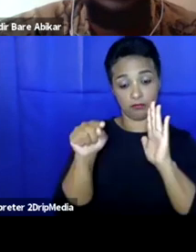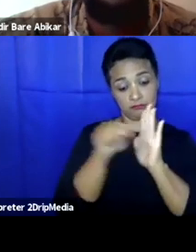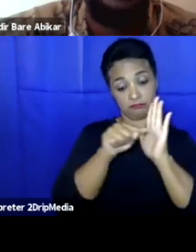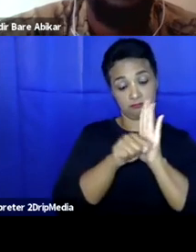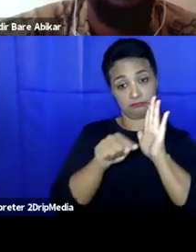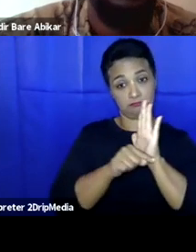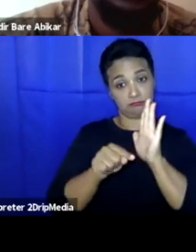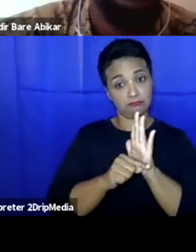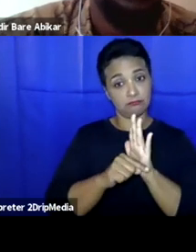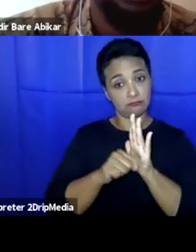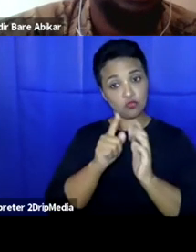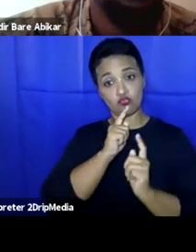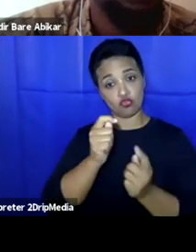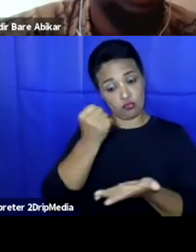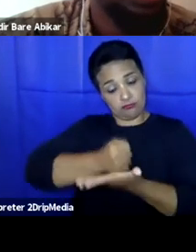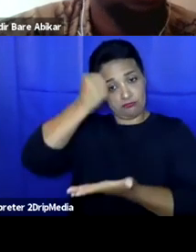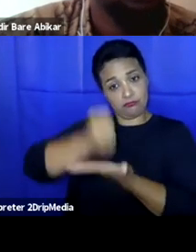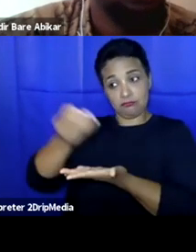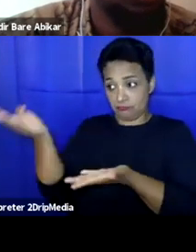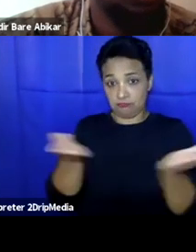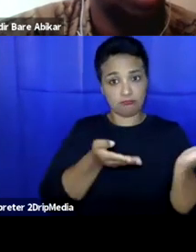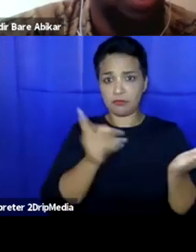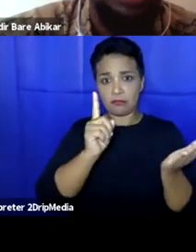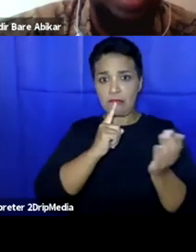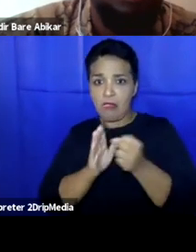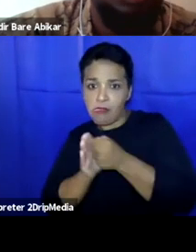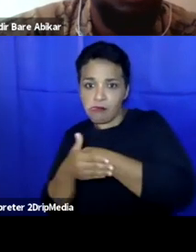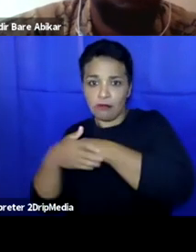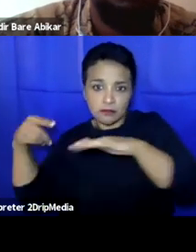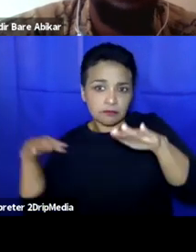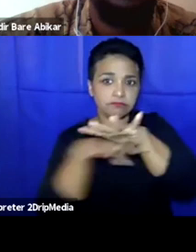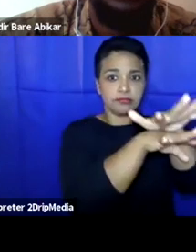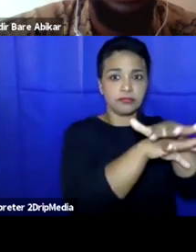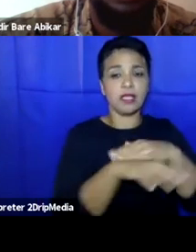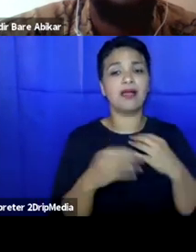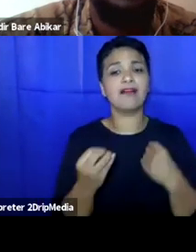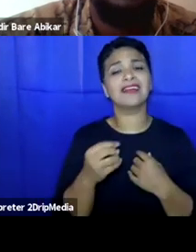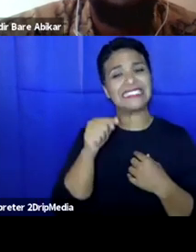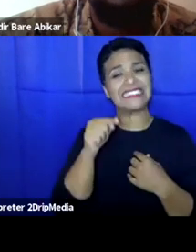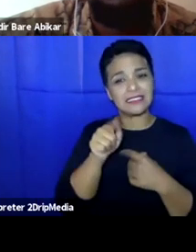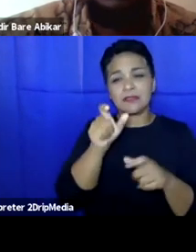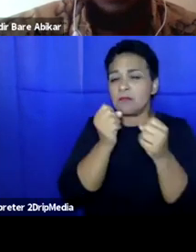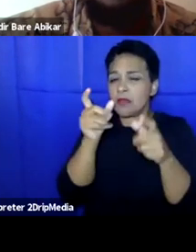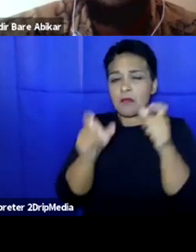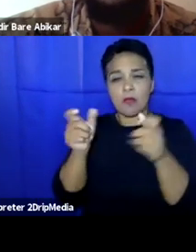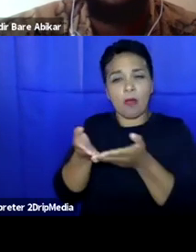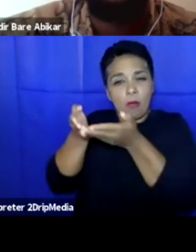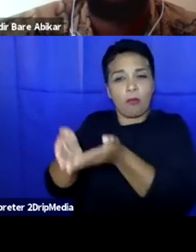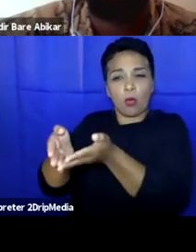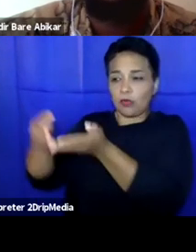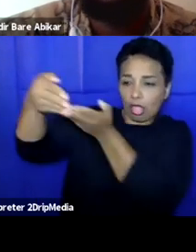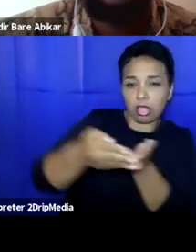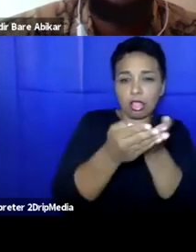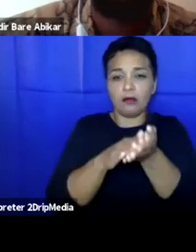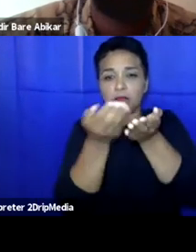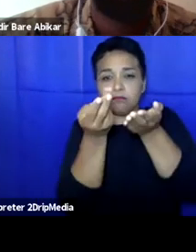of traveling to Europe. With that kind of a harsh life, people could be losing their life. So I think